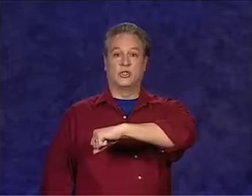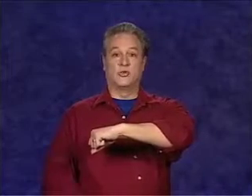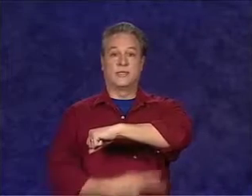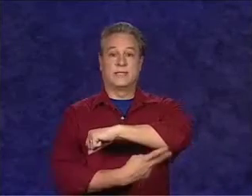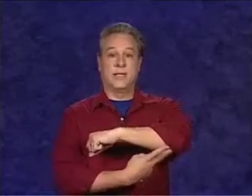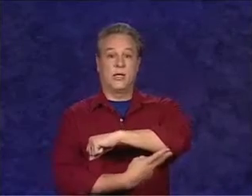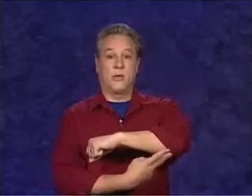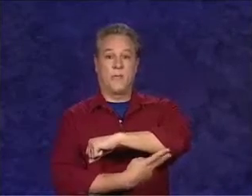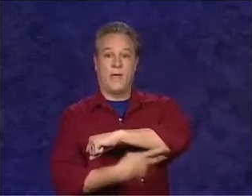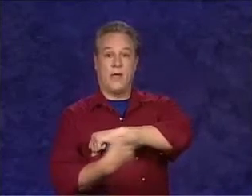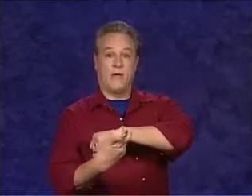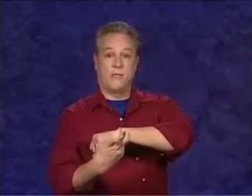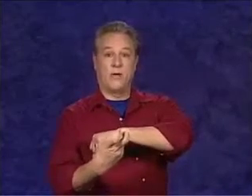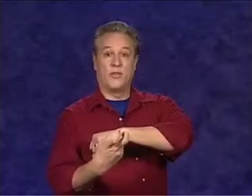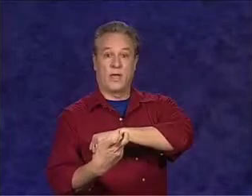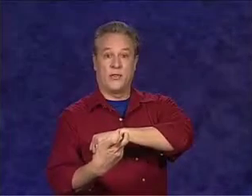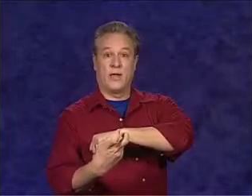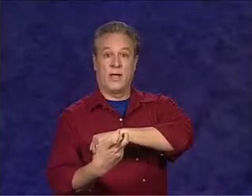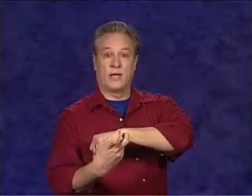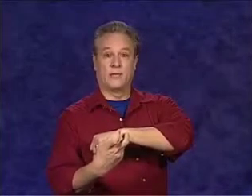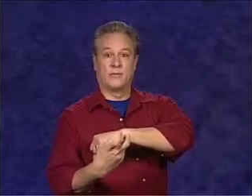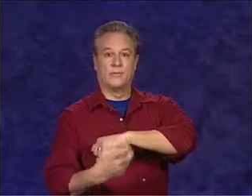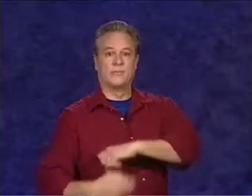you steal your payoff with the other hand.